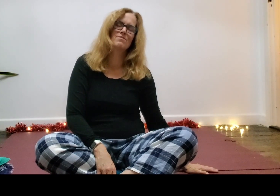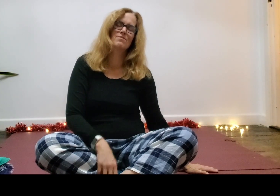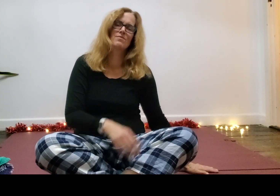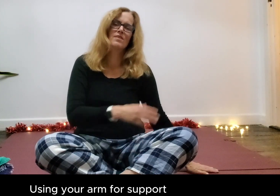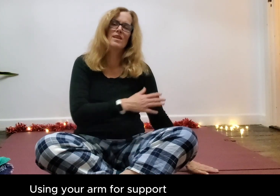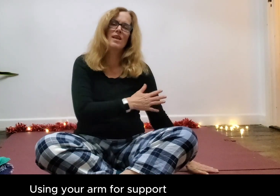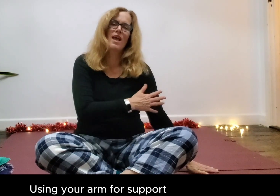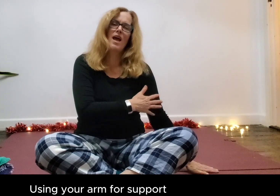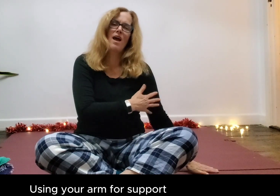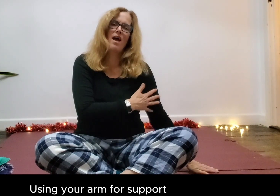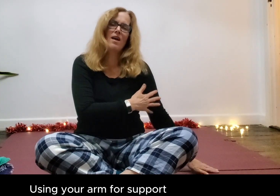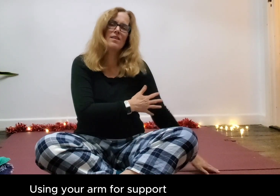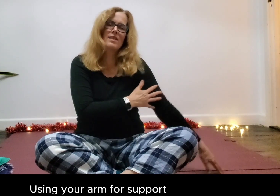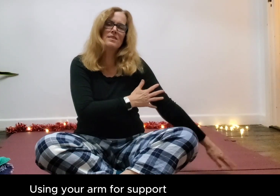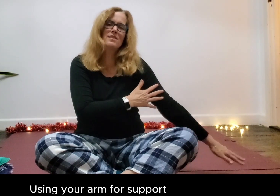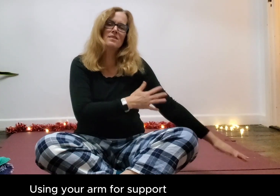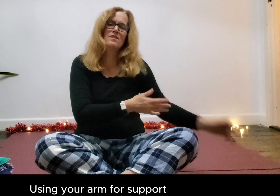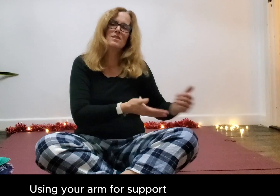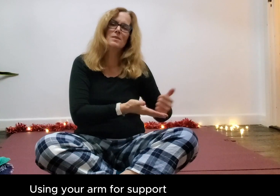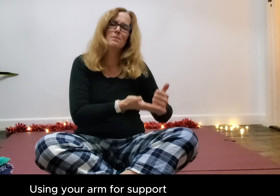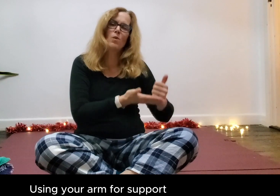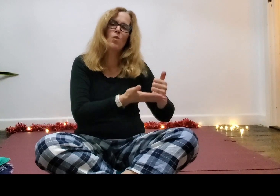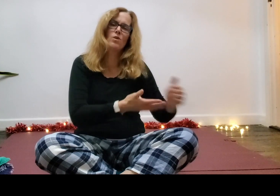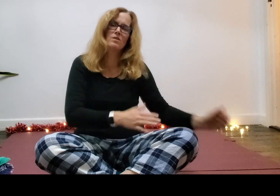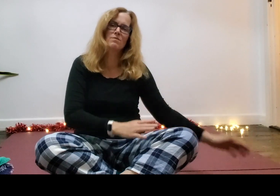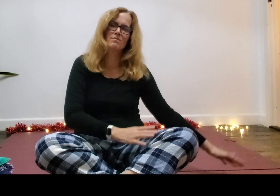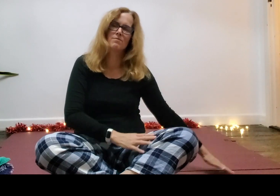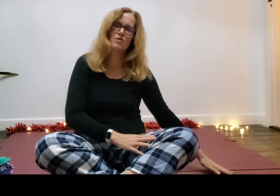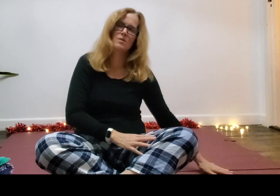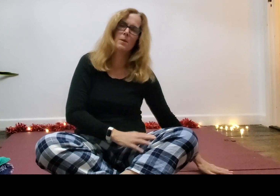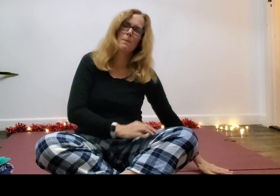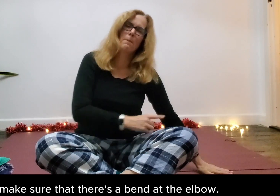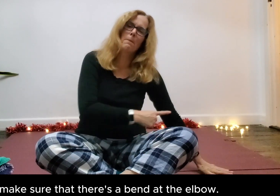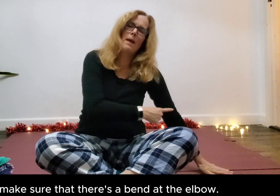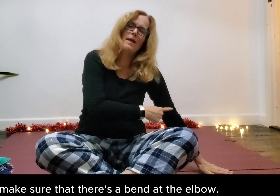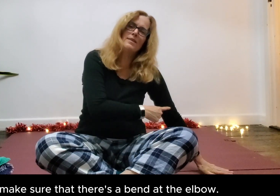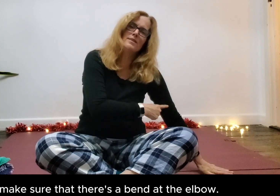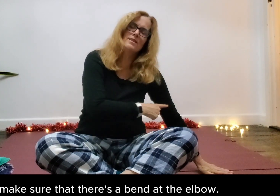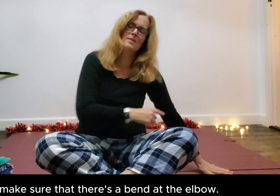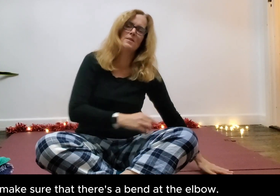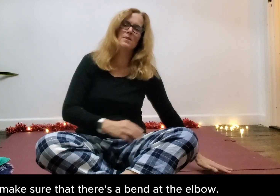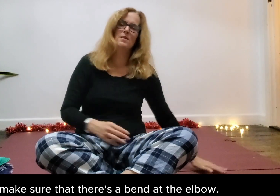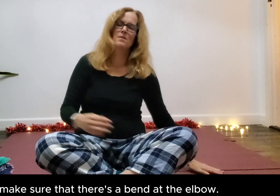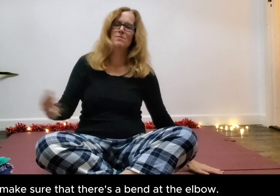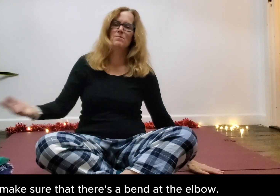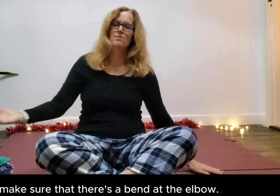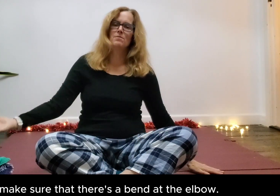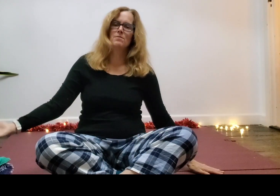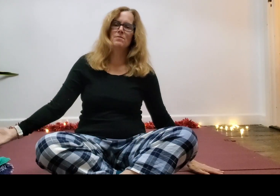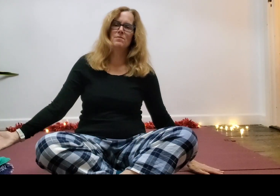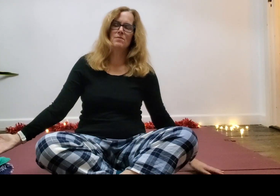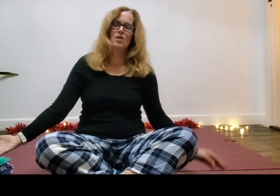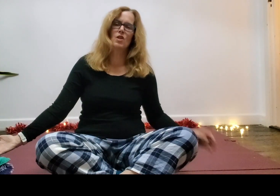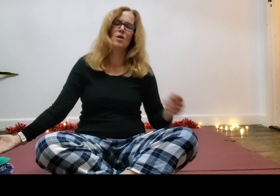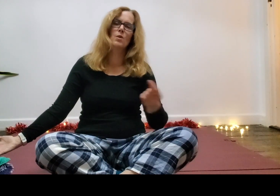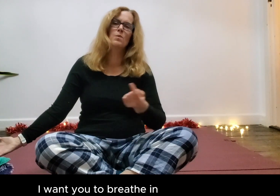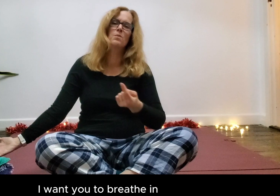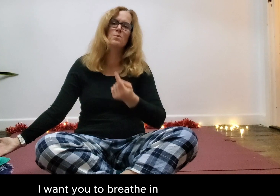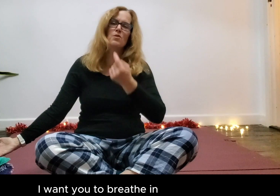using your arm for support, and make sure that there's a bend at the elbow. I want you to breathe in and